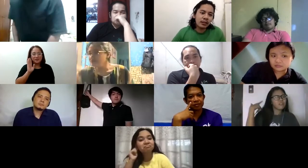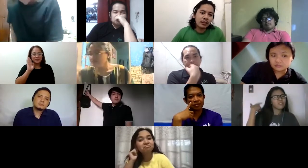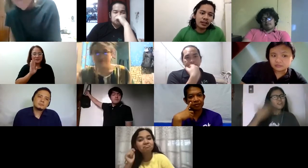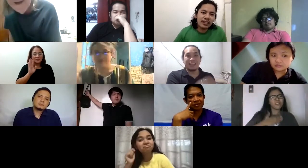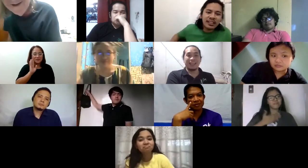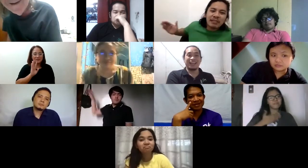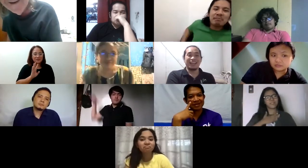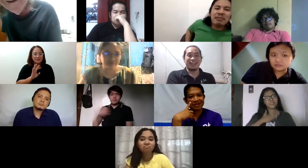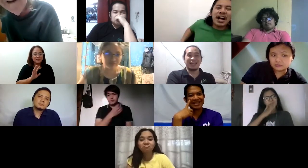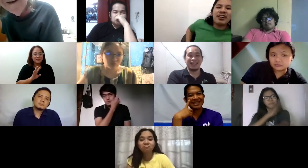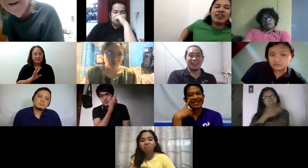birthday,